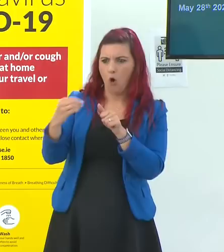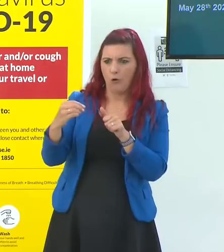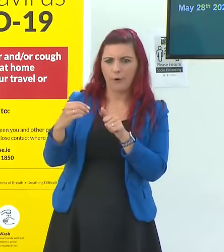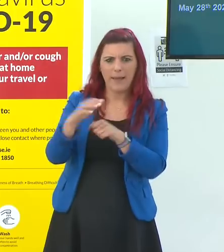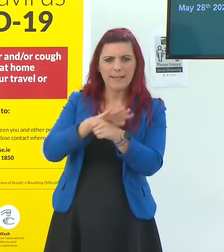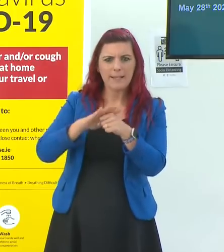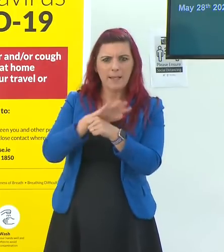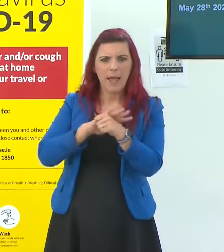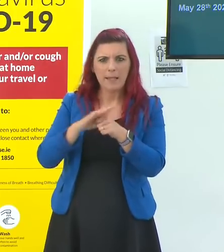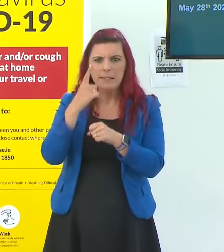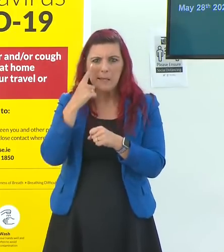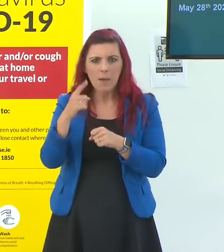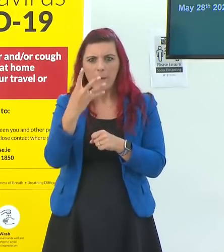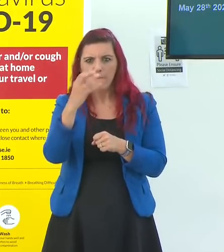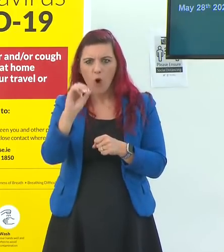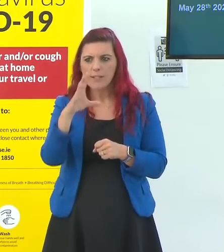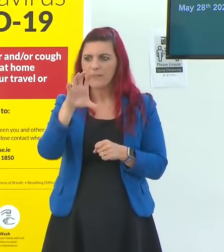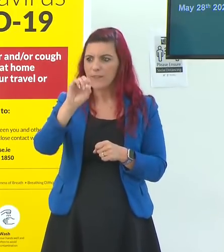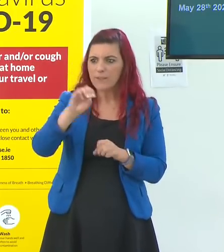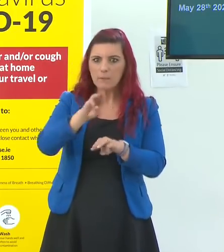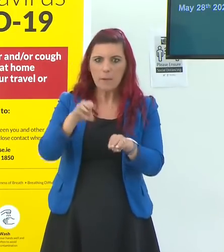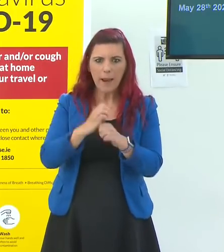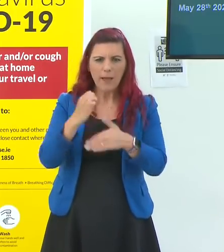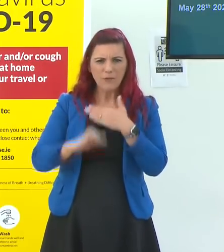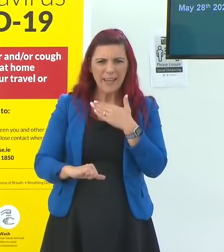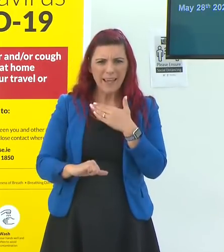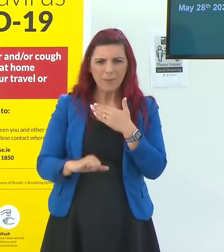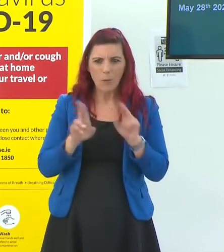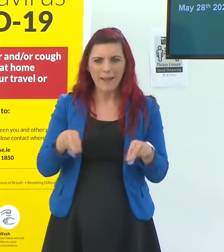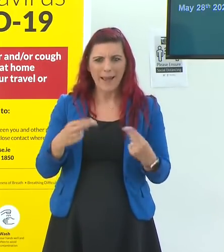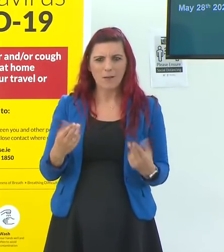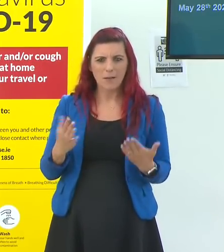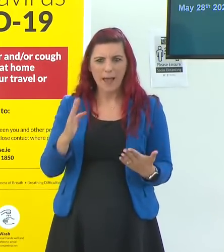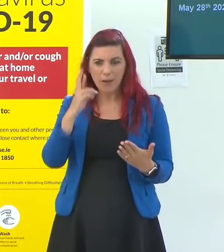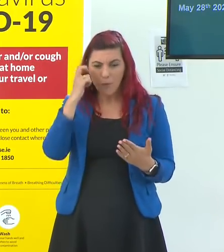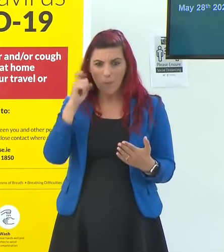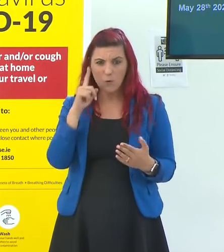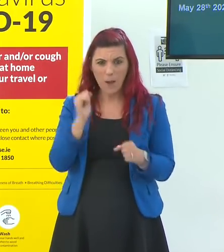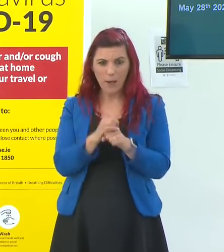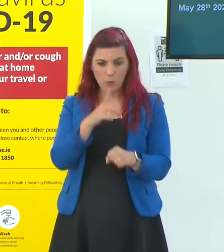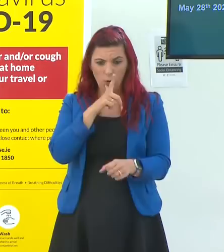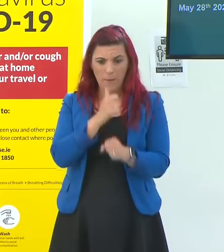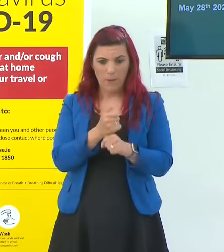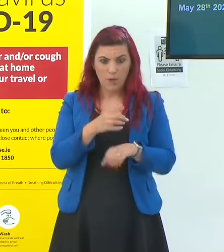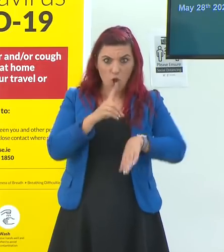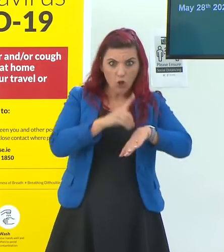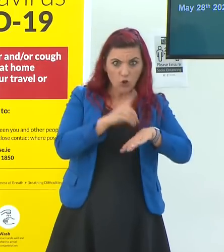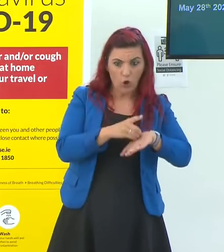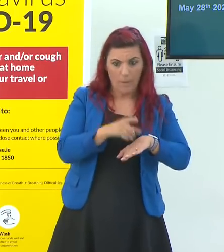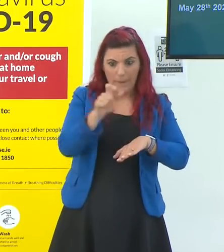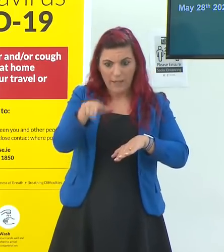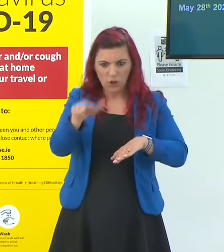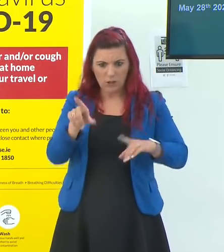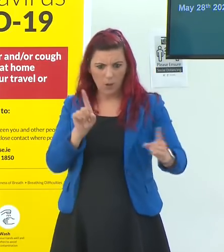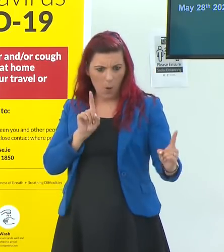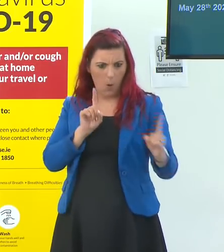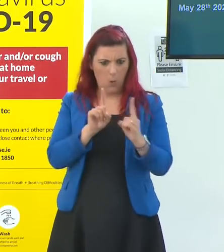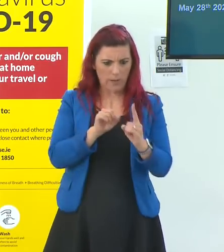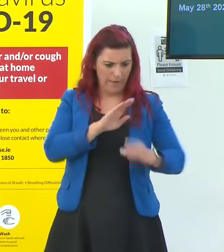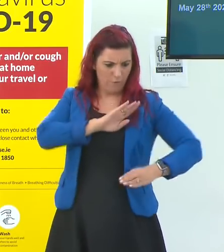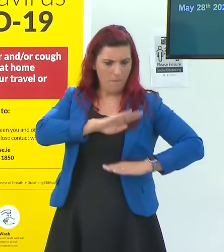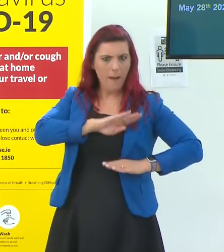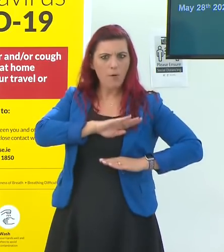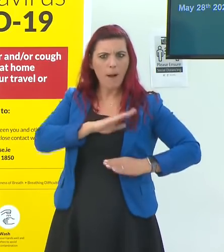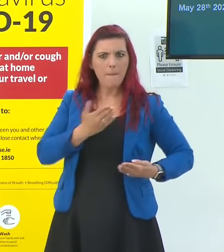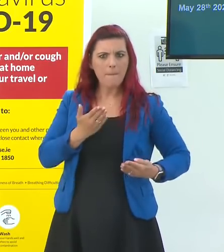The very exercise of mammography, which is a very close contact between a radiographer and a patient, has to be revisited in terms of